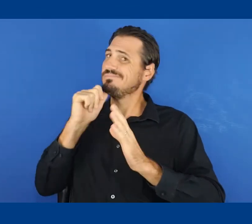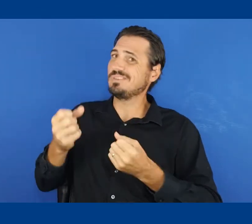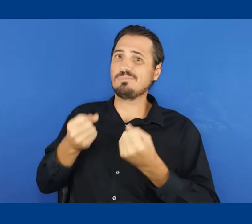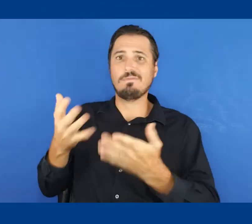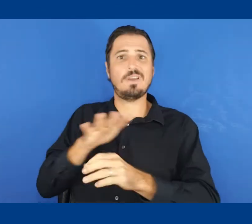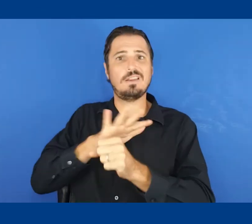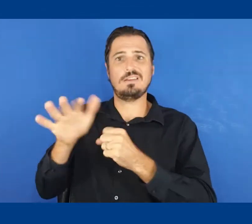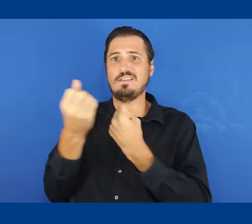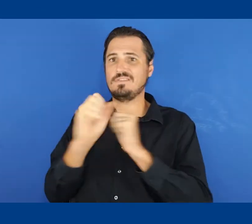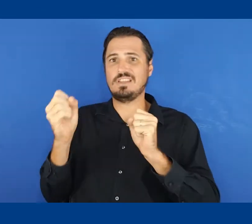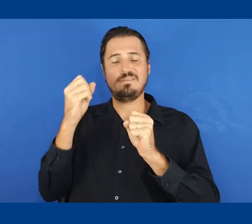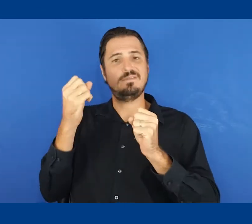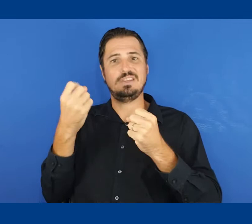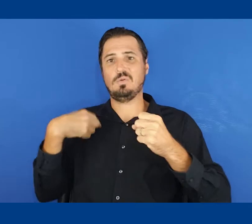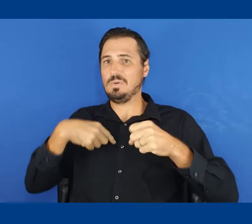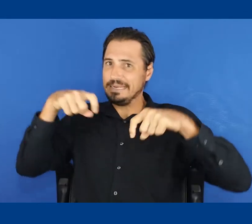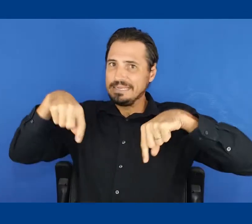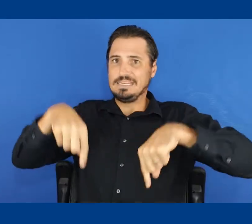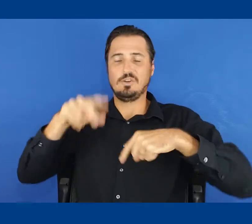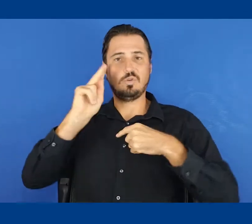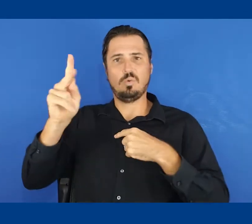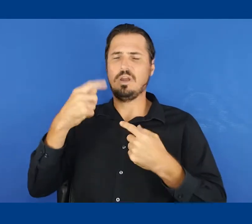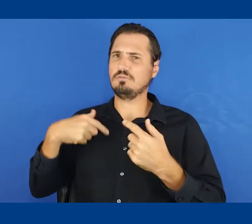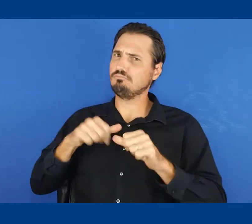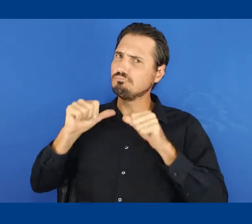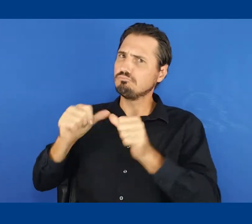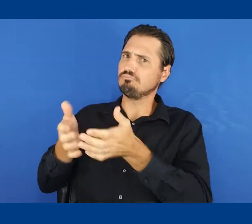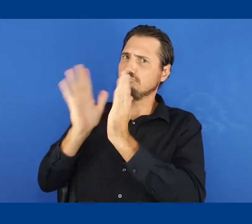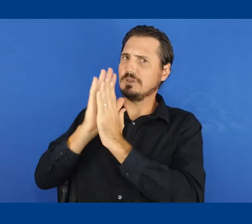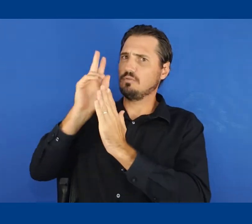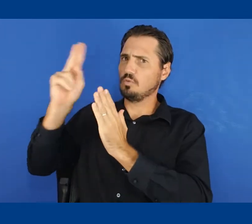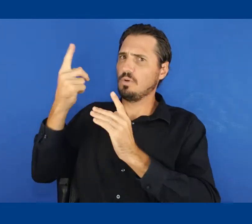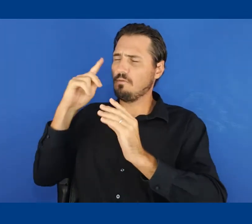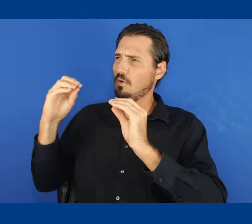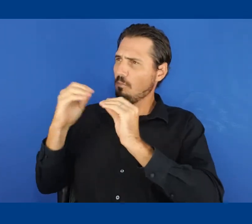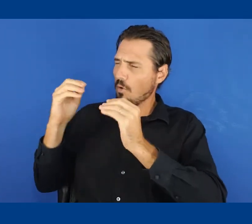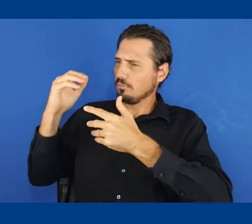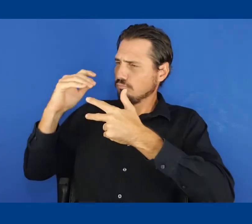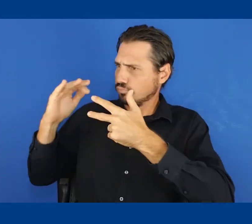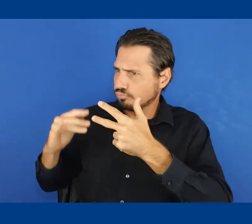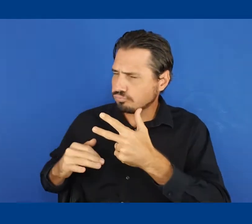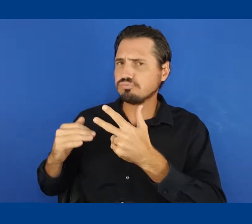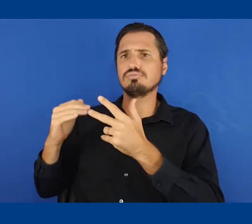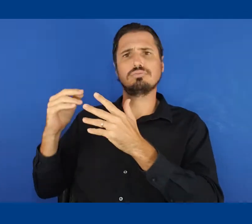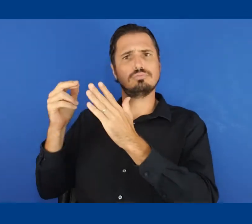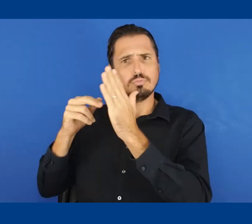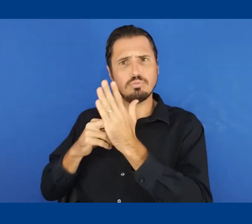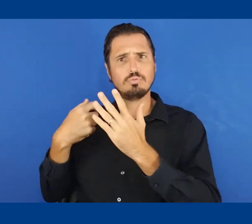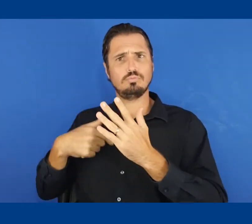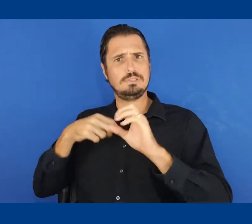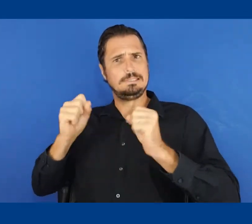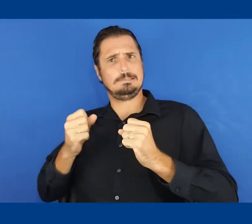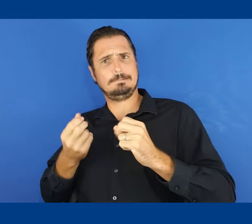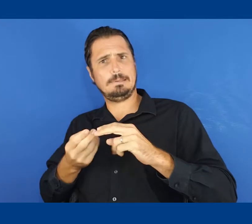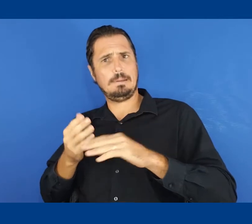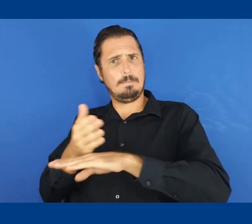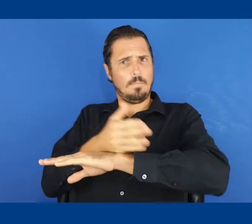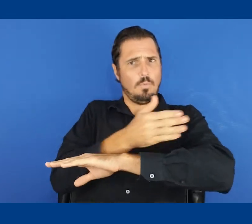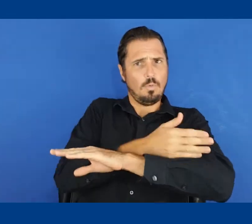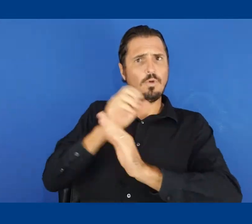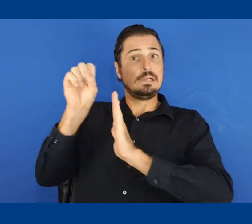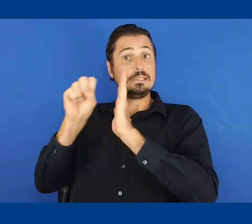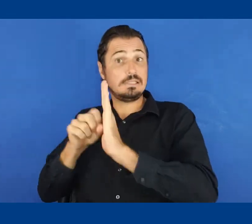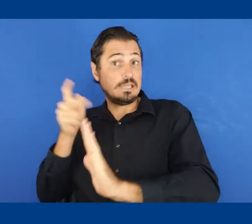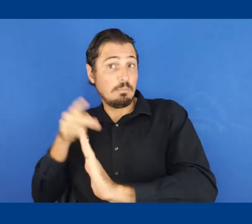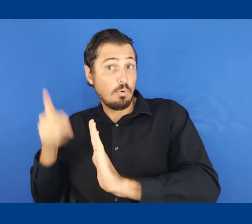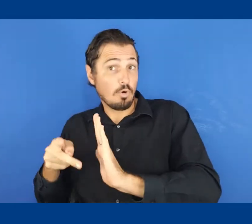continue to seek the Governor's authority to implement additional measures at the county level to bolster the state's program and address